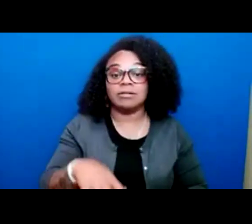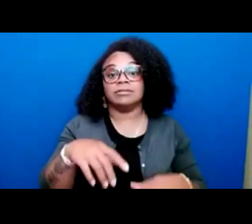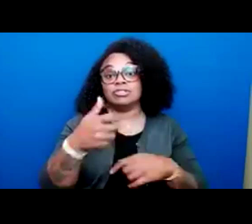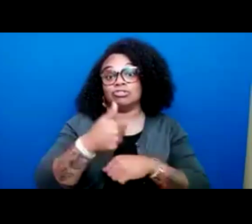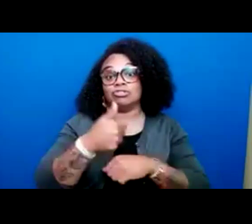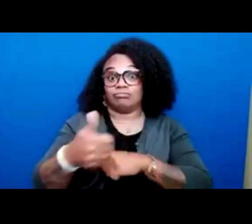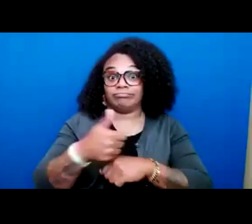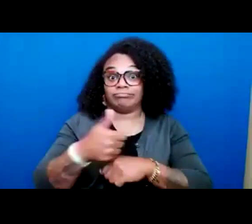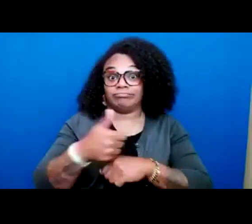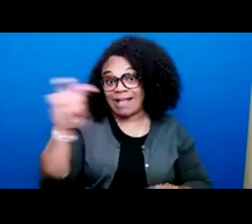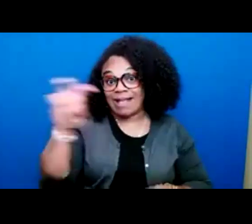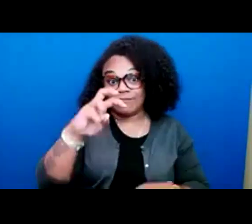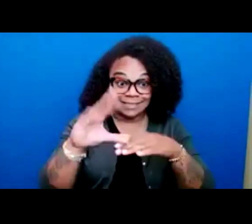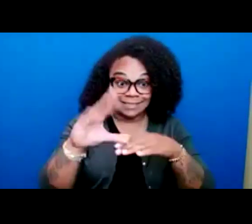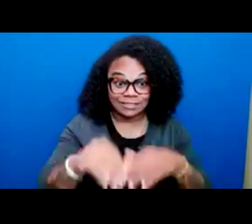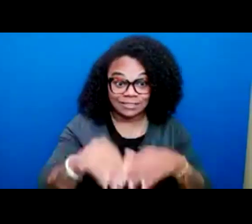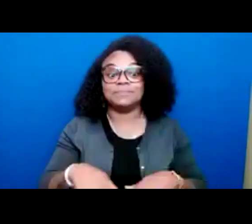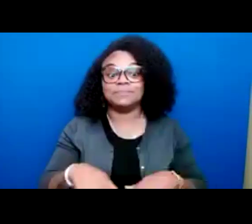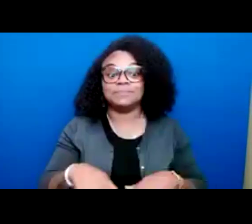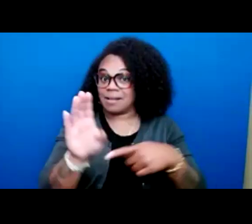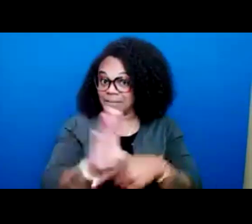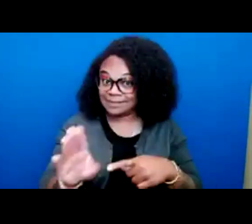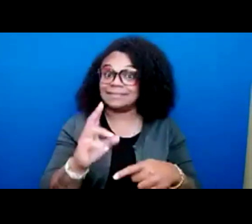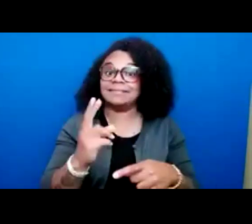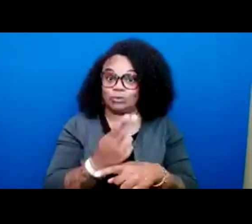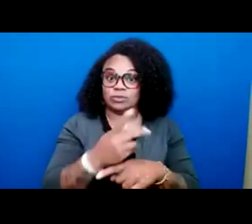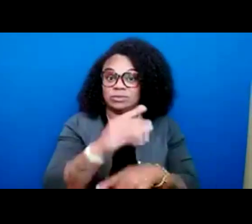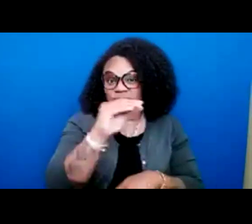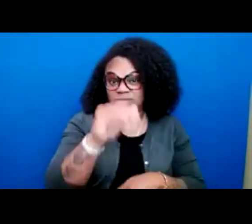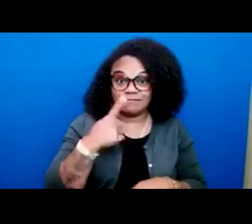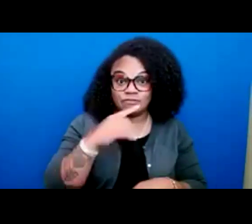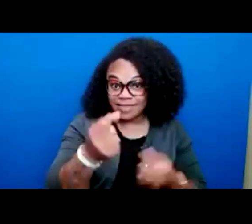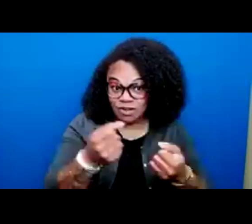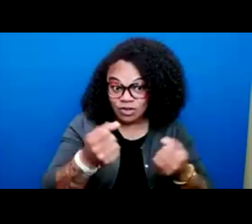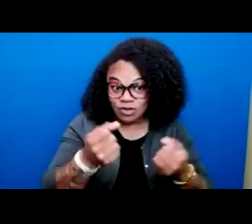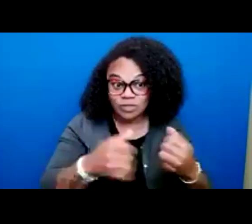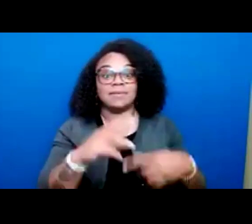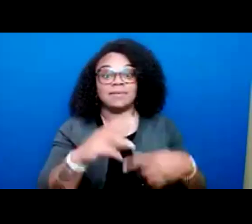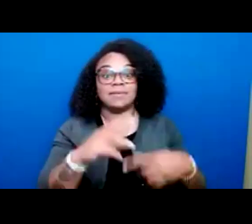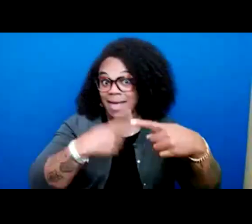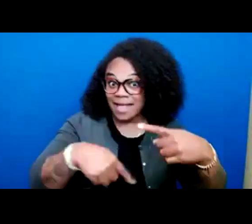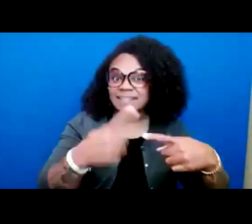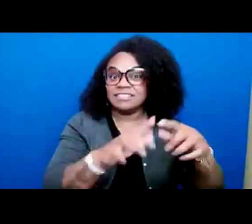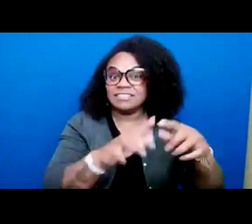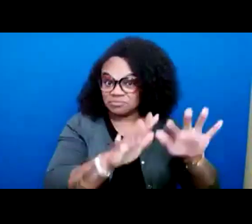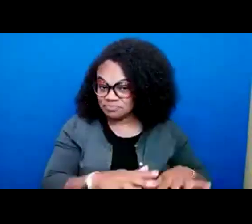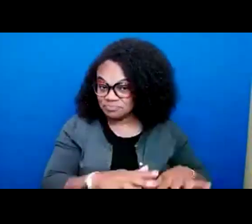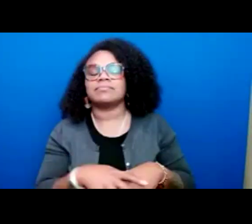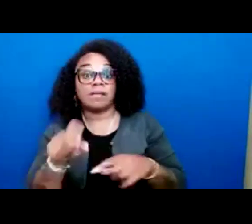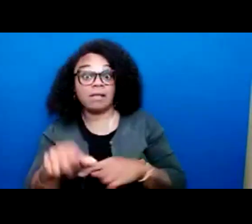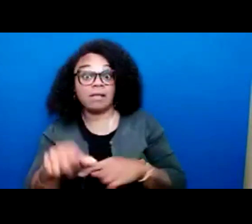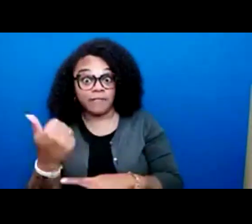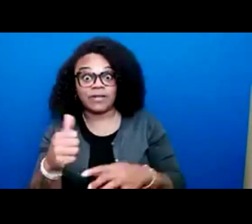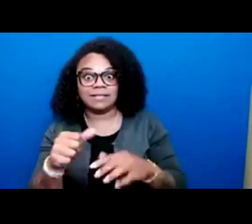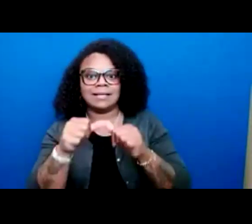about the business percentage of your vehicle, mileage. The other thing too is a continuous loss over year